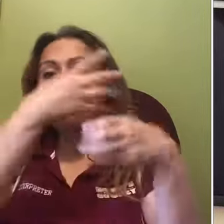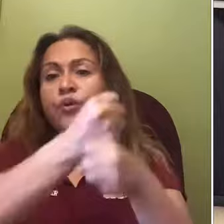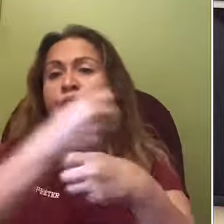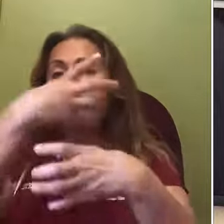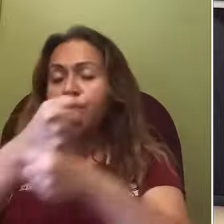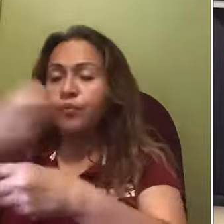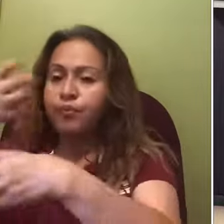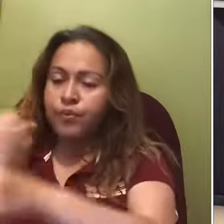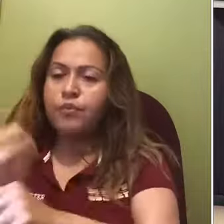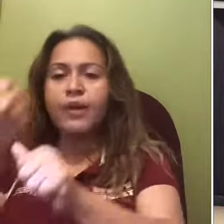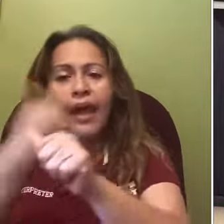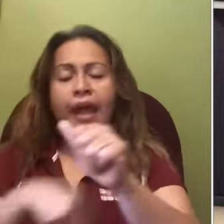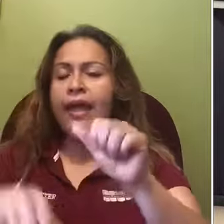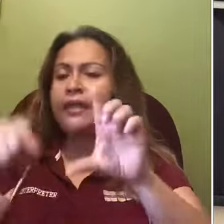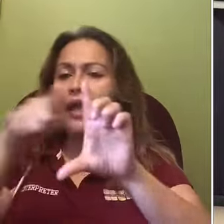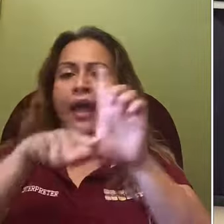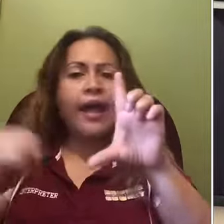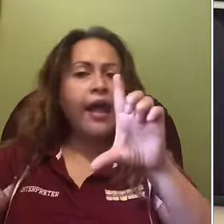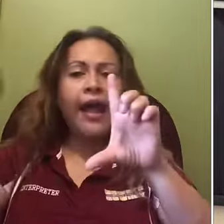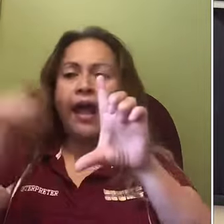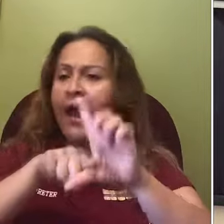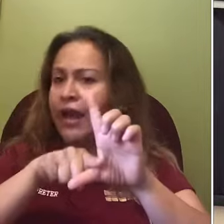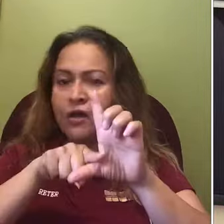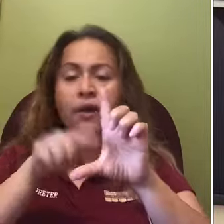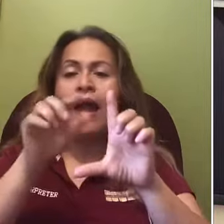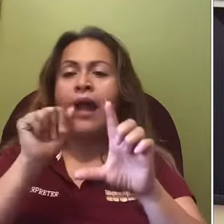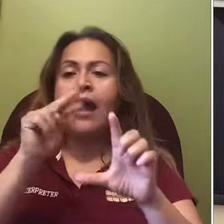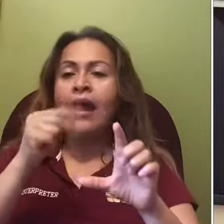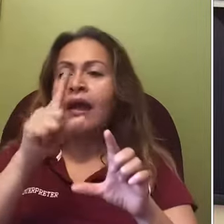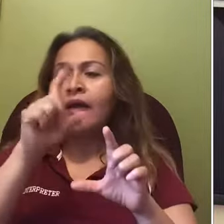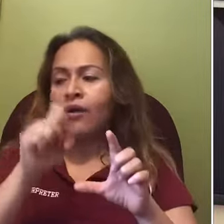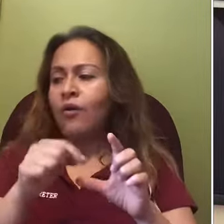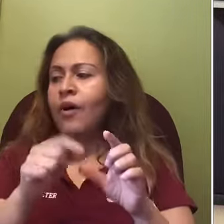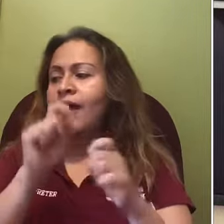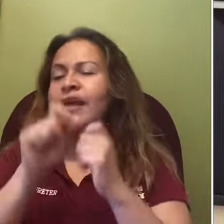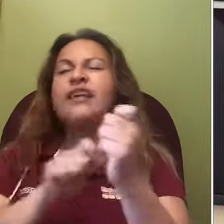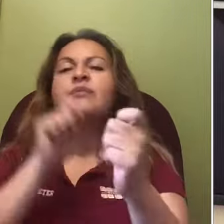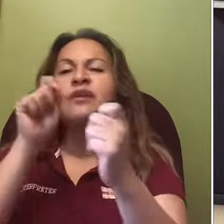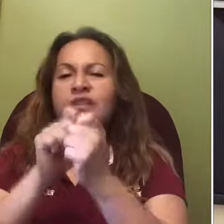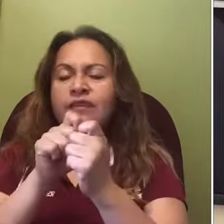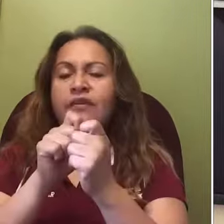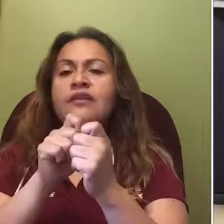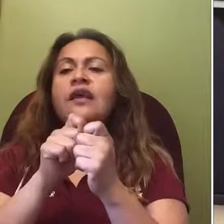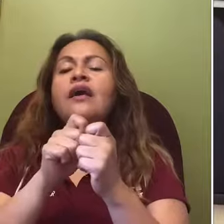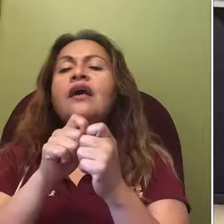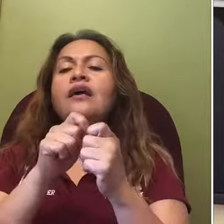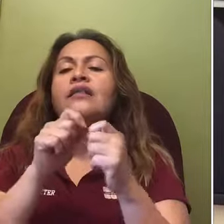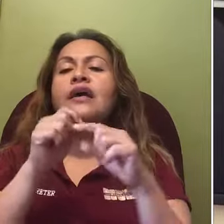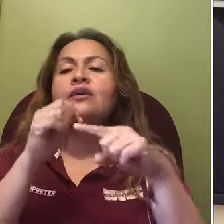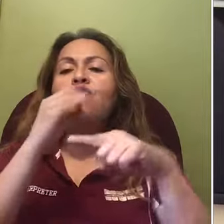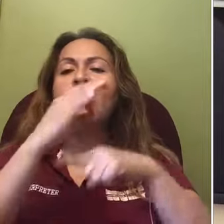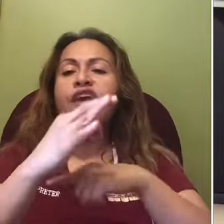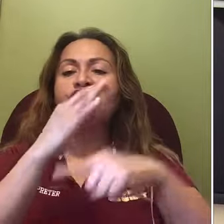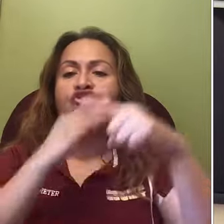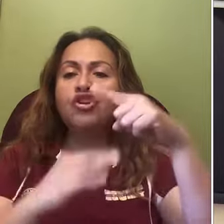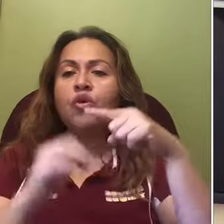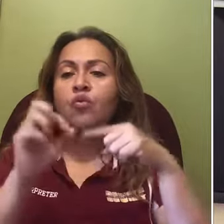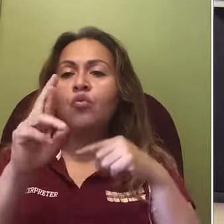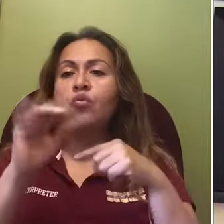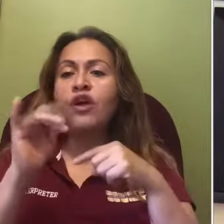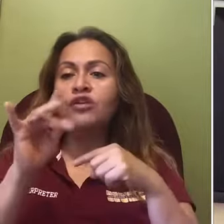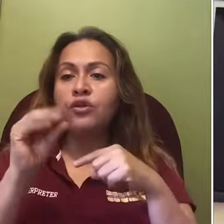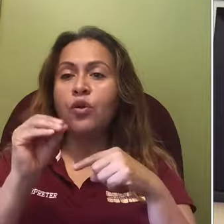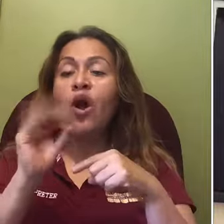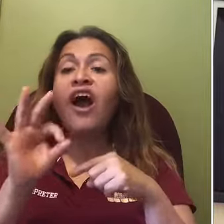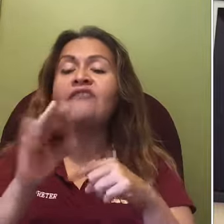any angle in this triangle, it'll specify the ratios of certain sides. So let me just write something out. And this is a little bit of a mnemonic